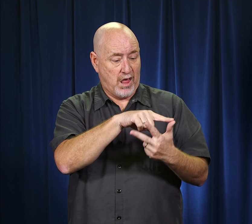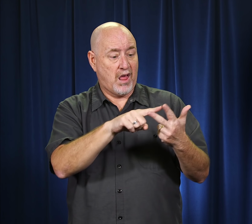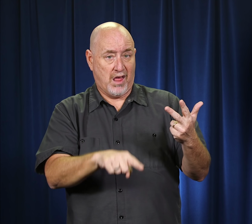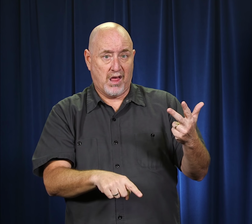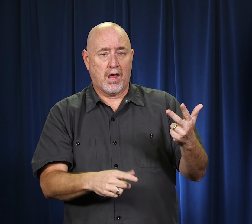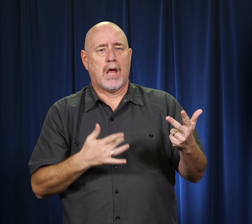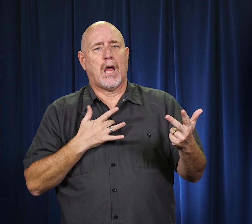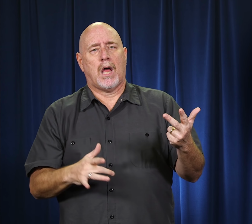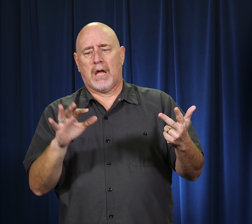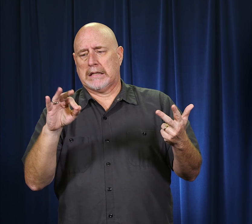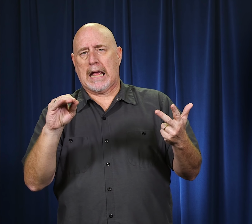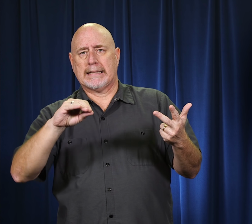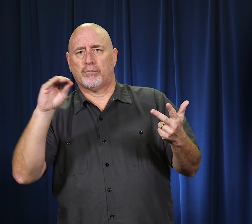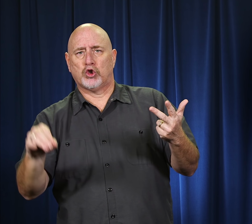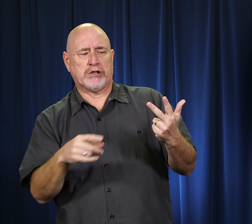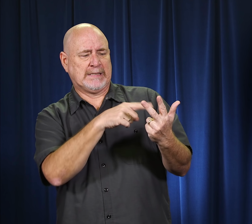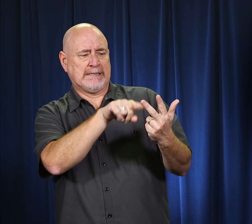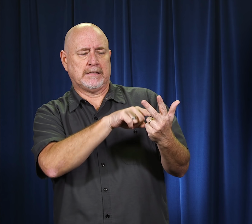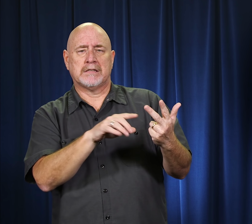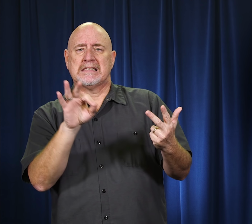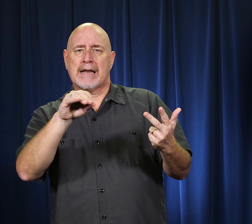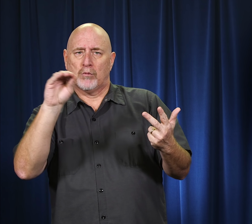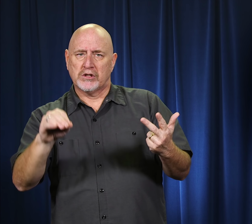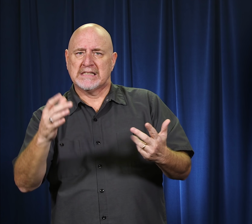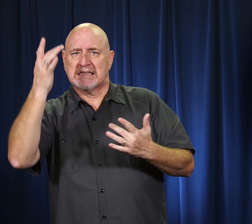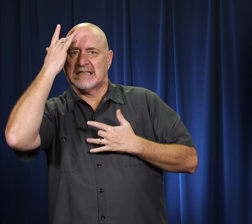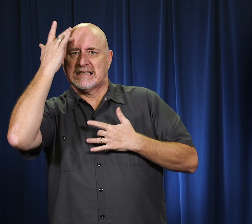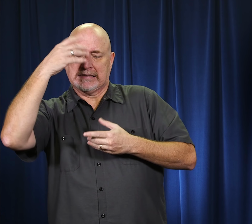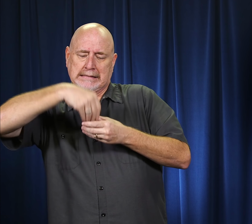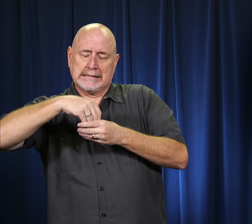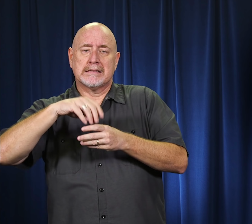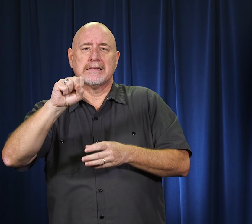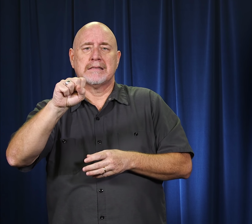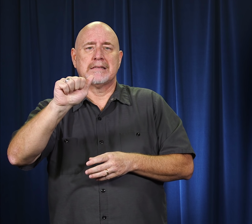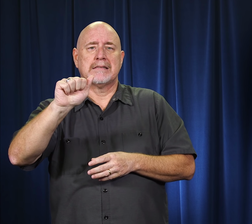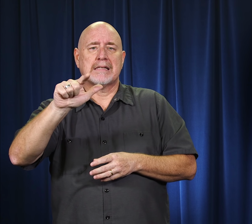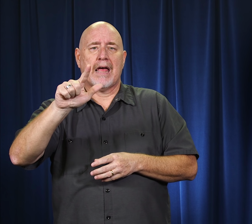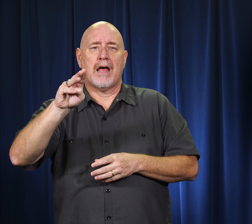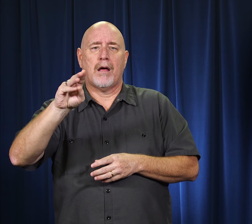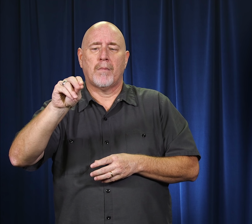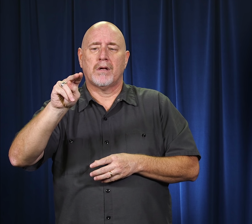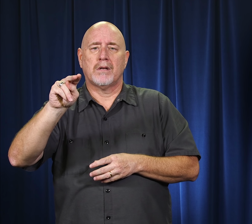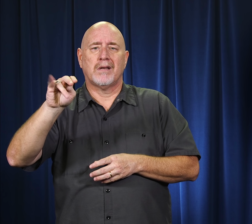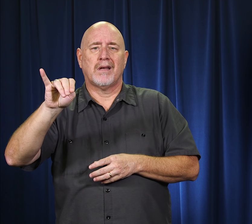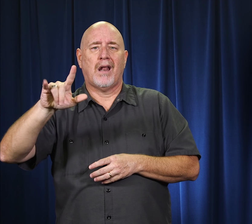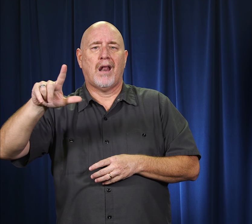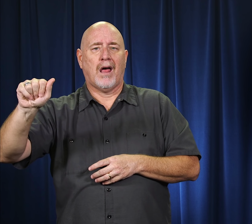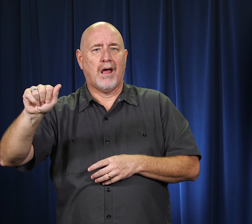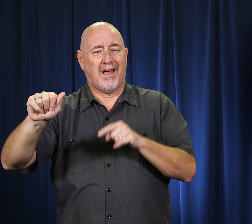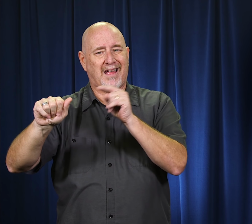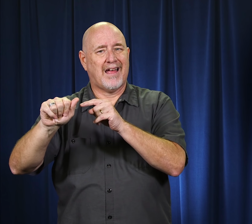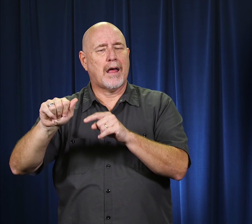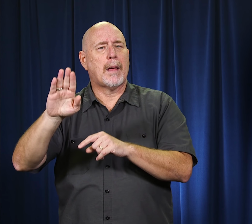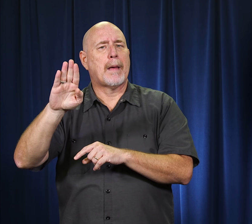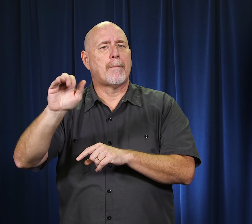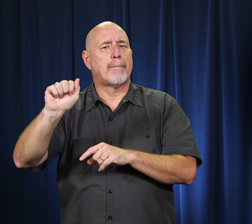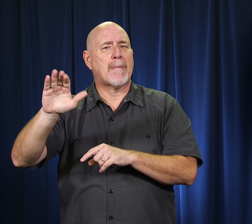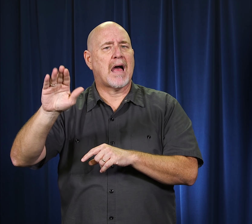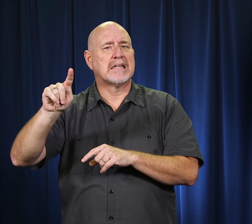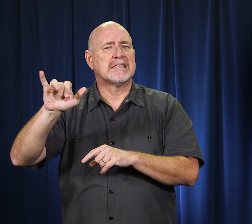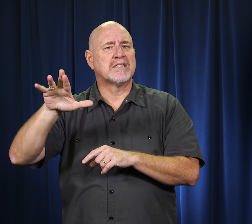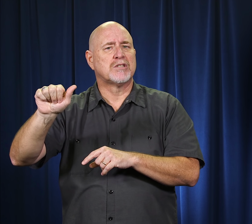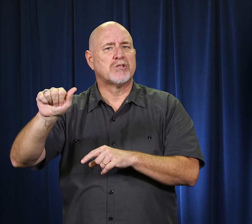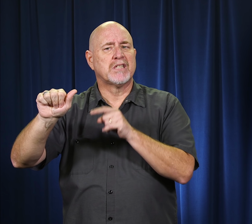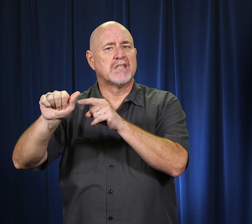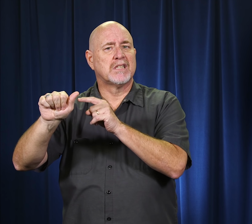amphibians, etc., have about a 90% contamination rate of salmonella. Salmonella, a bacteria that